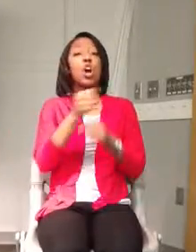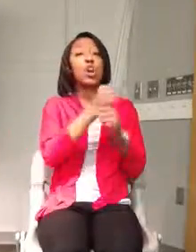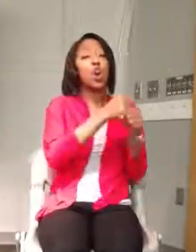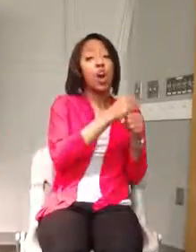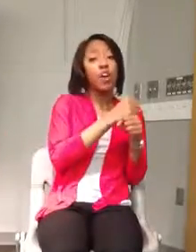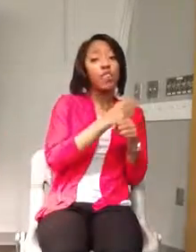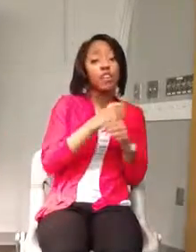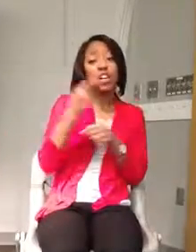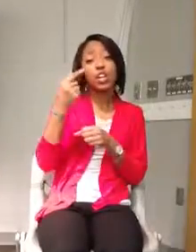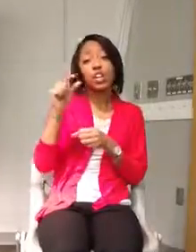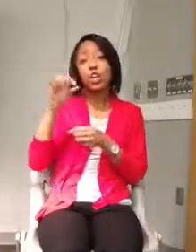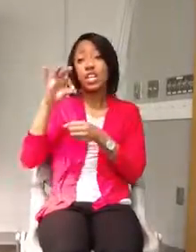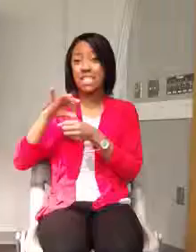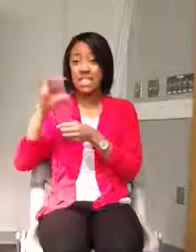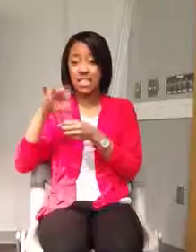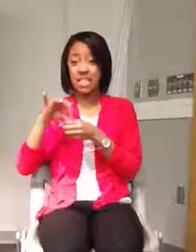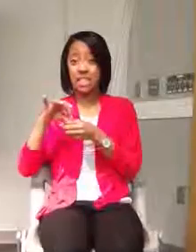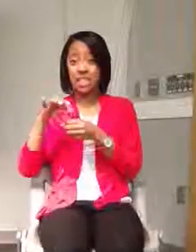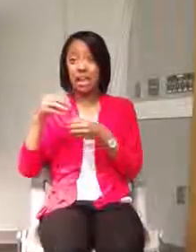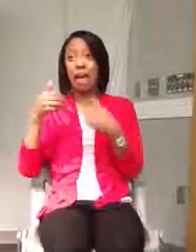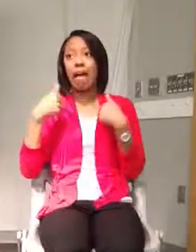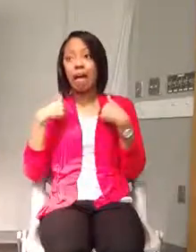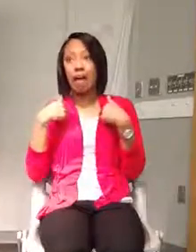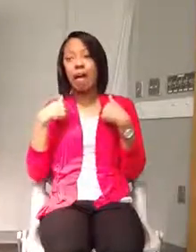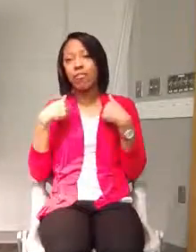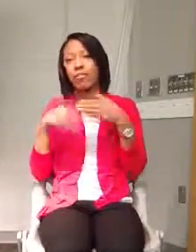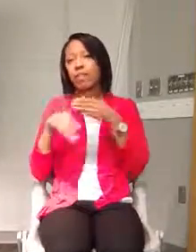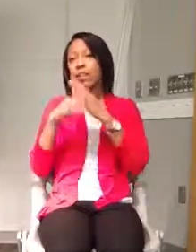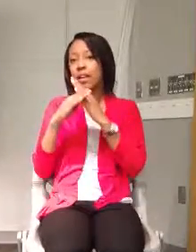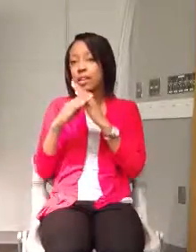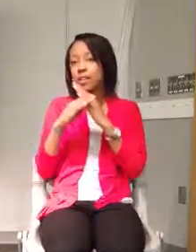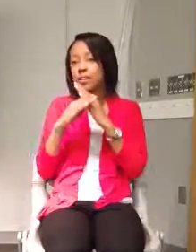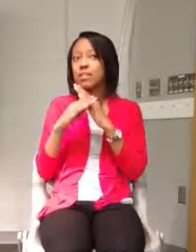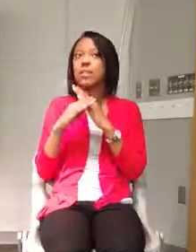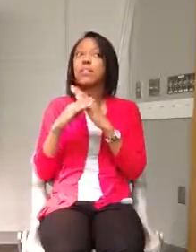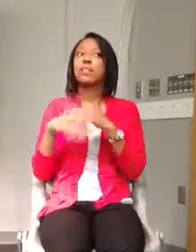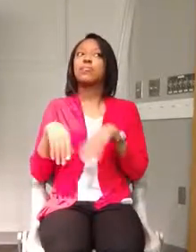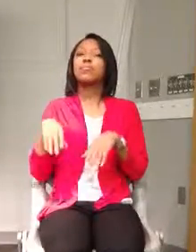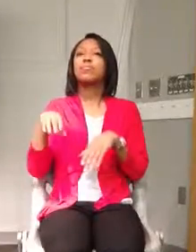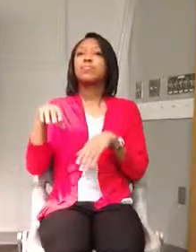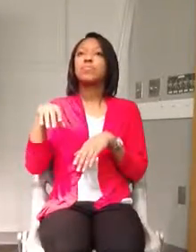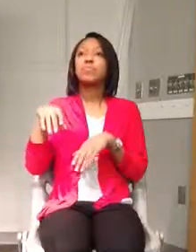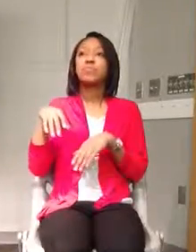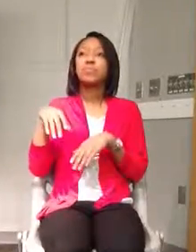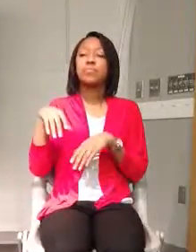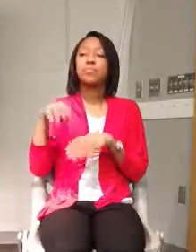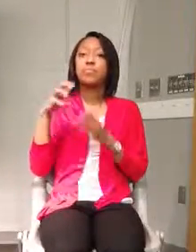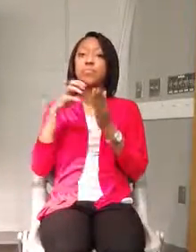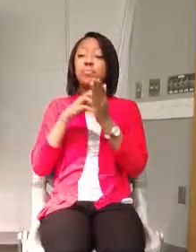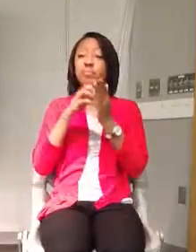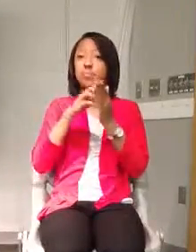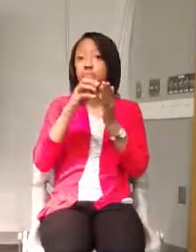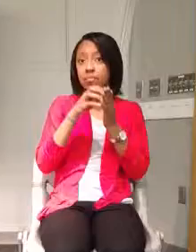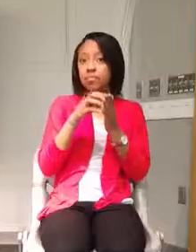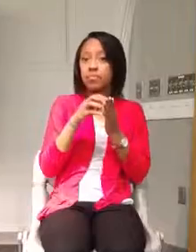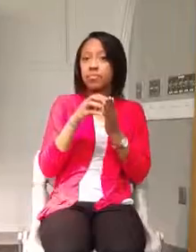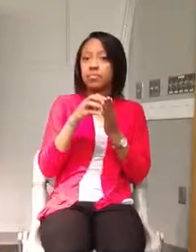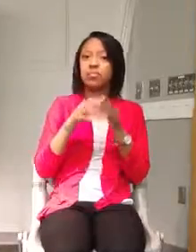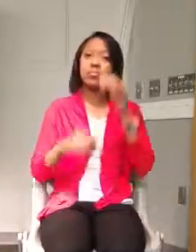antiphenolic compounds in them that are shown to be anti-cancer. There's a difference, though,